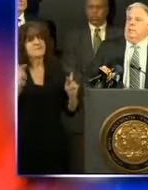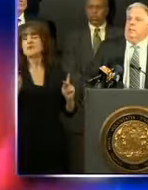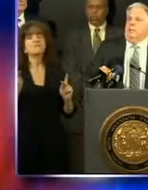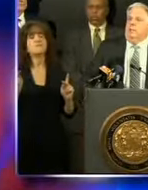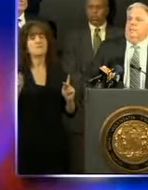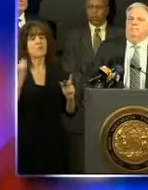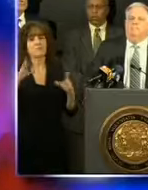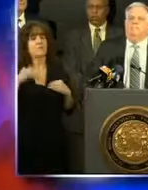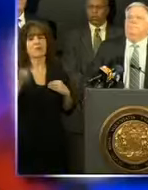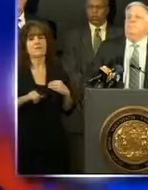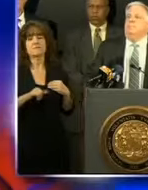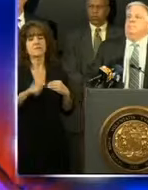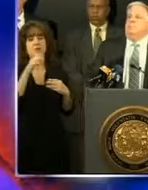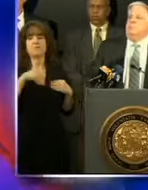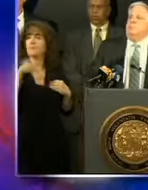we're not going to tolerate that.